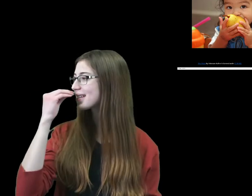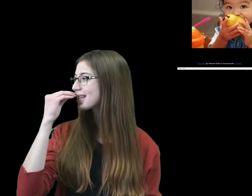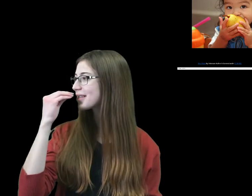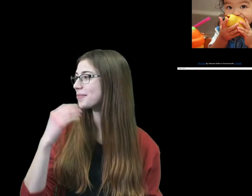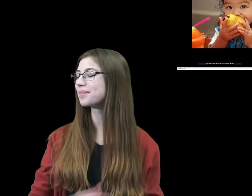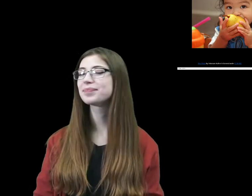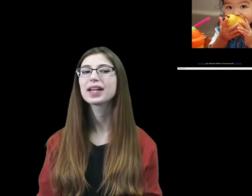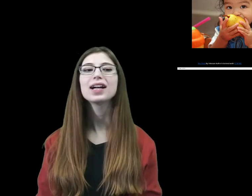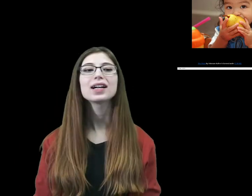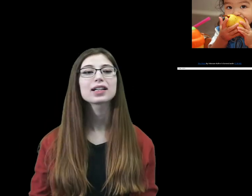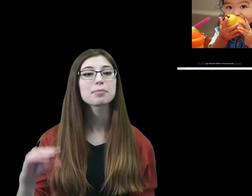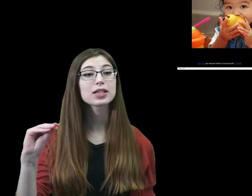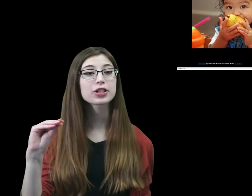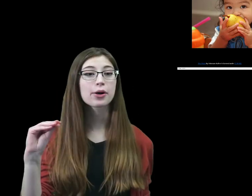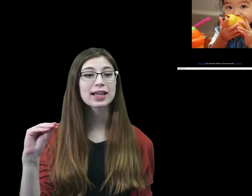Eat. Pinch O handshake,